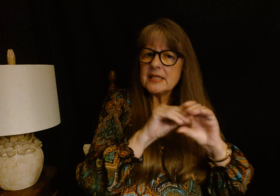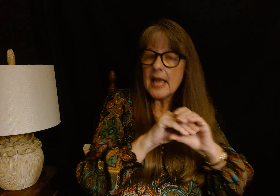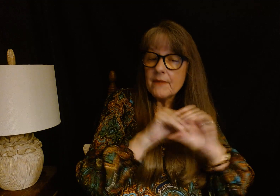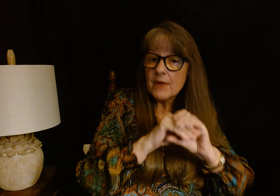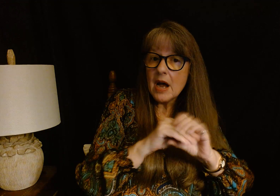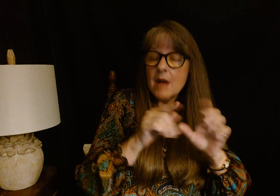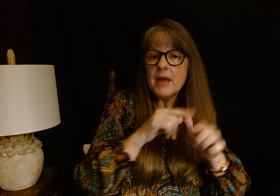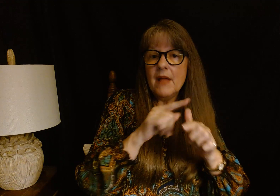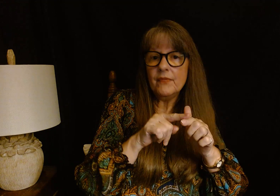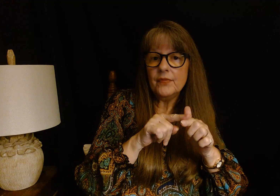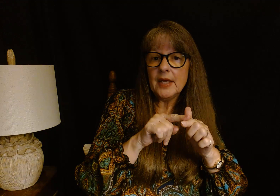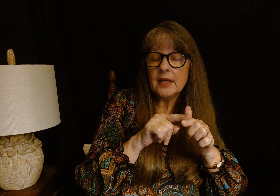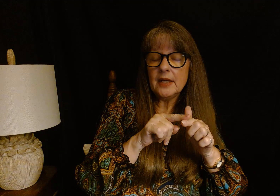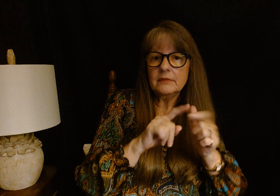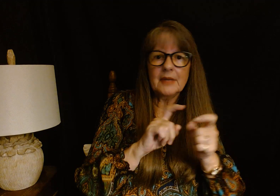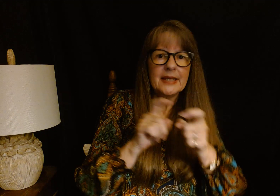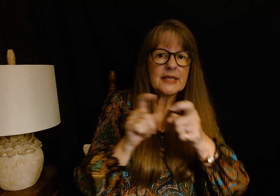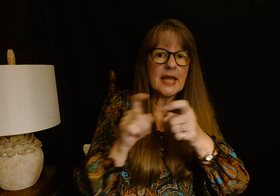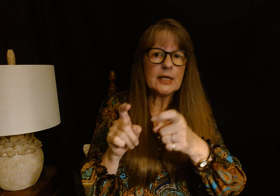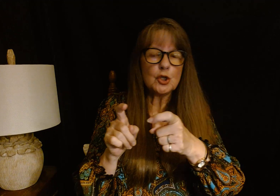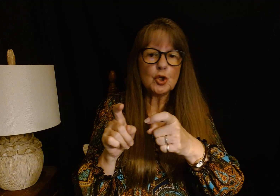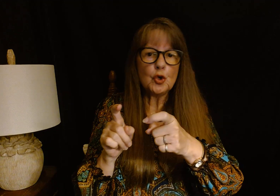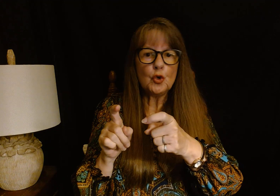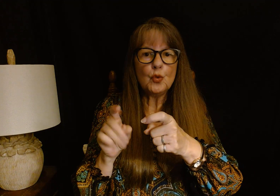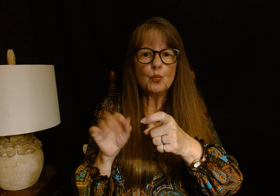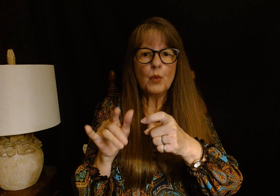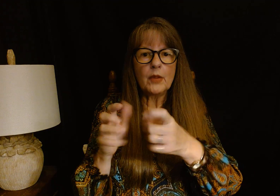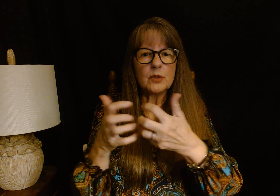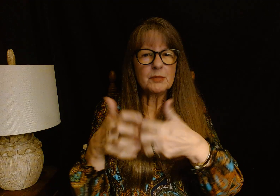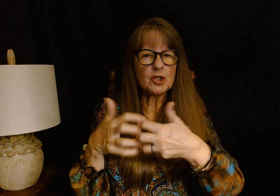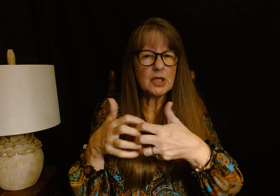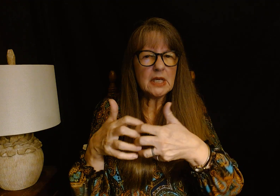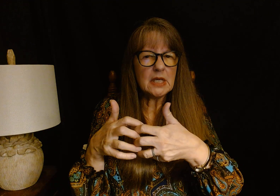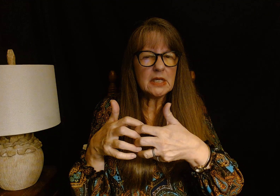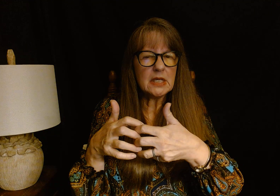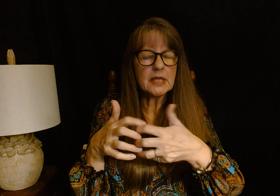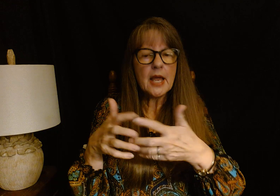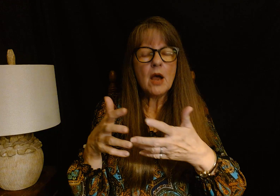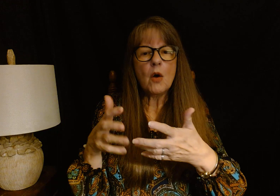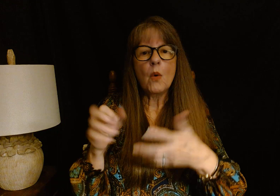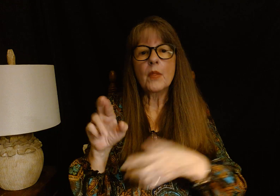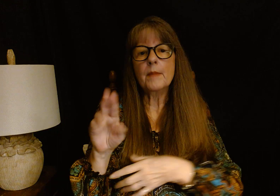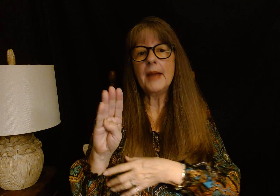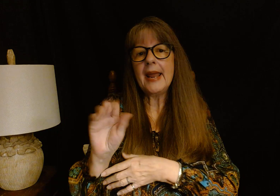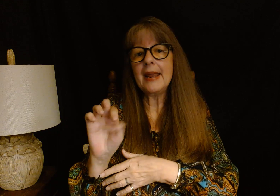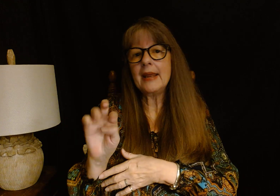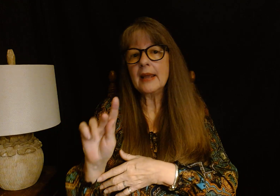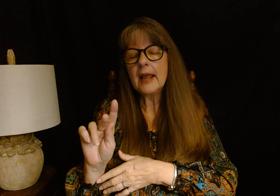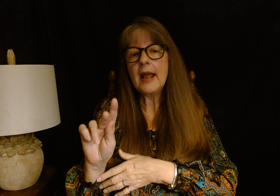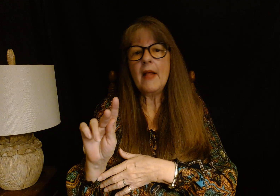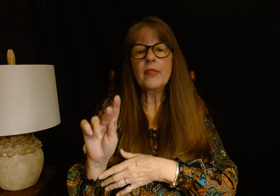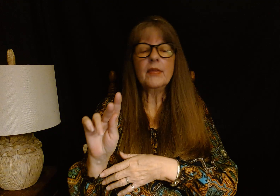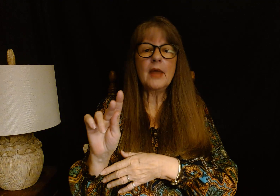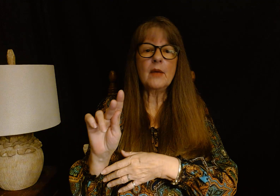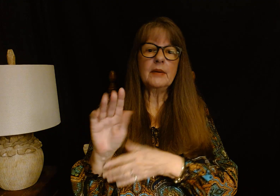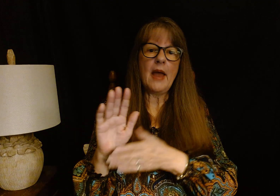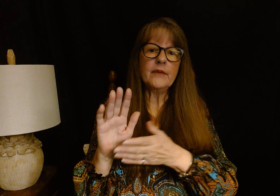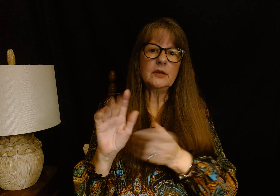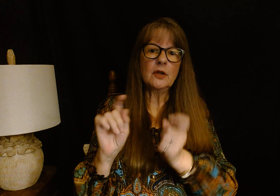save them and then like take it to one of those machines or the bank, and then they would have it